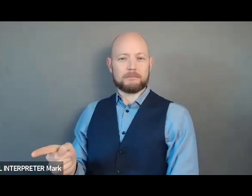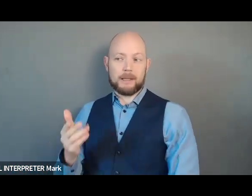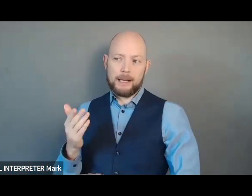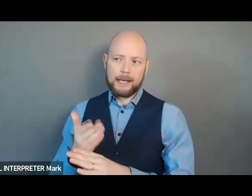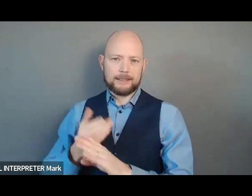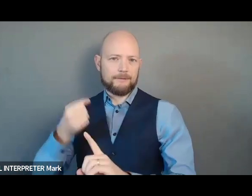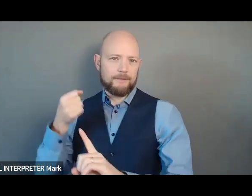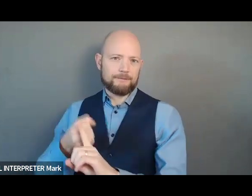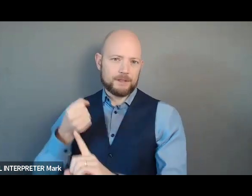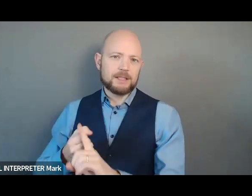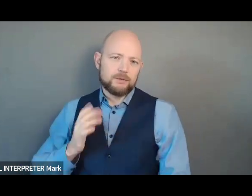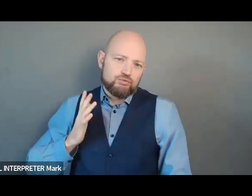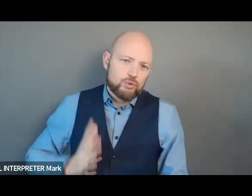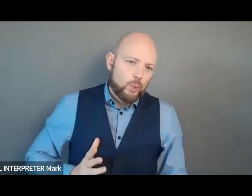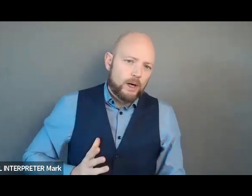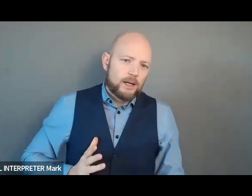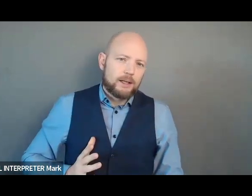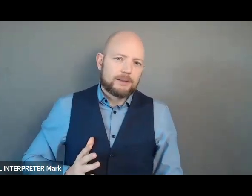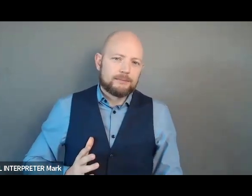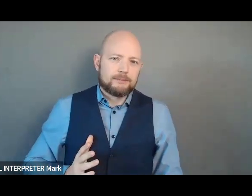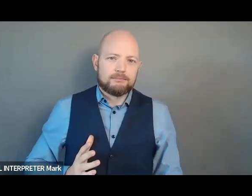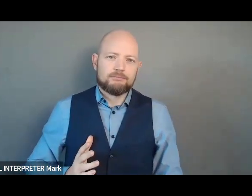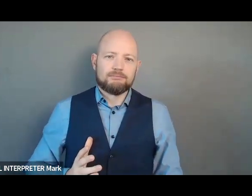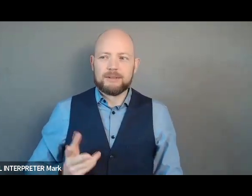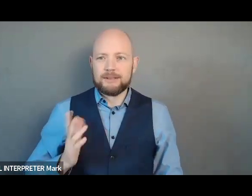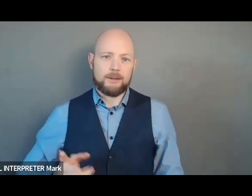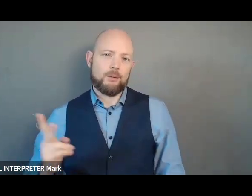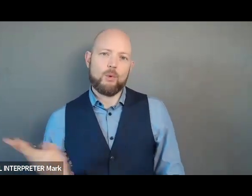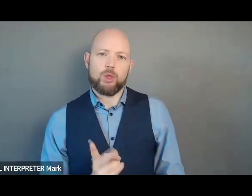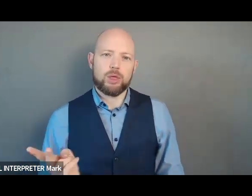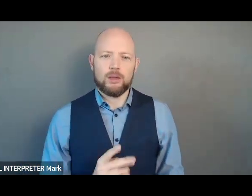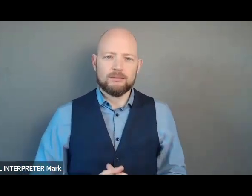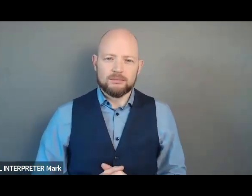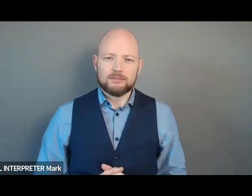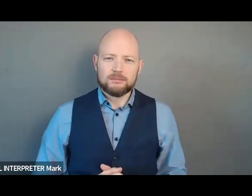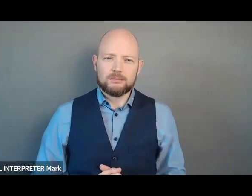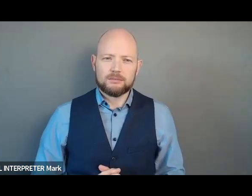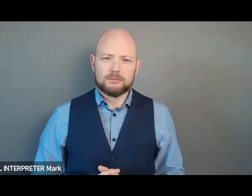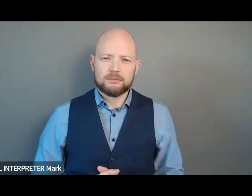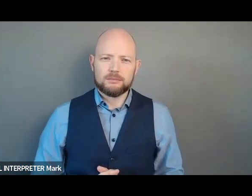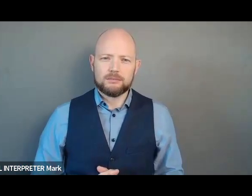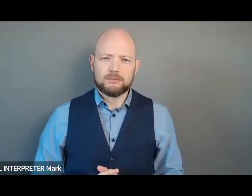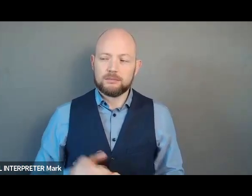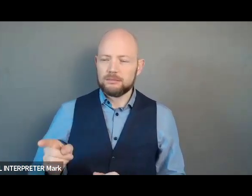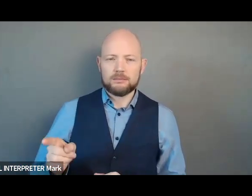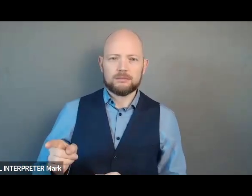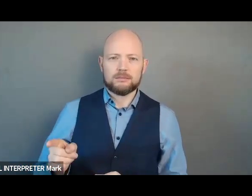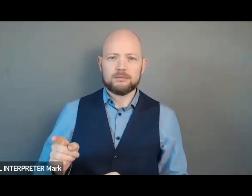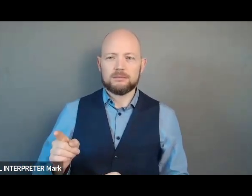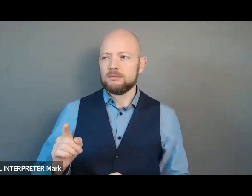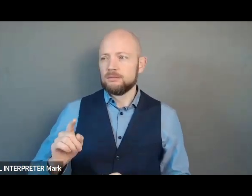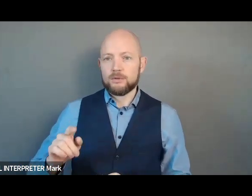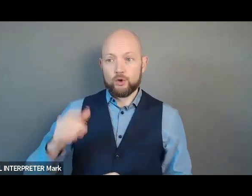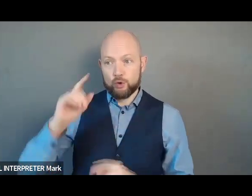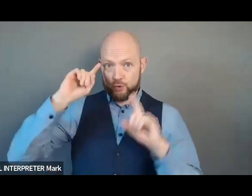actually required as well. So they go hand in hand. And apart from all of that, what is the institution, you know, the universities, what